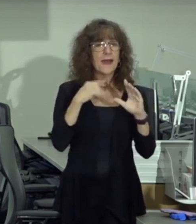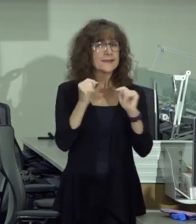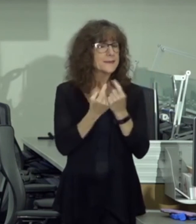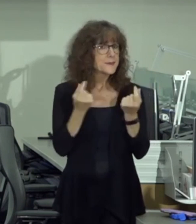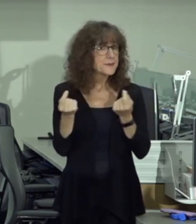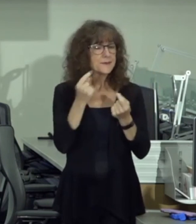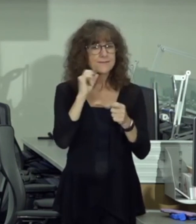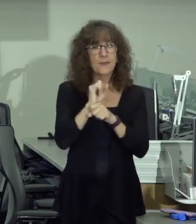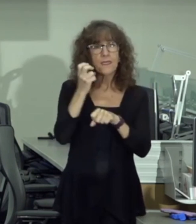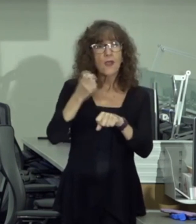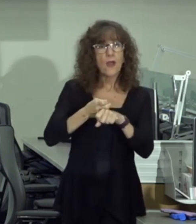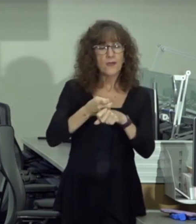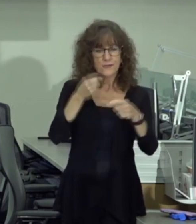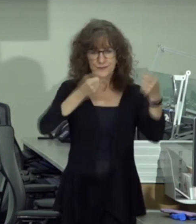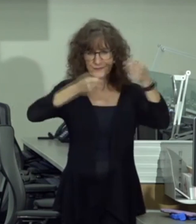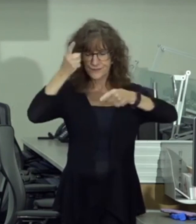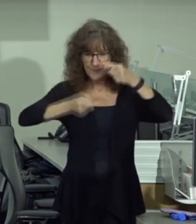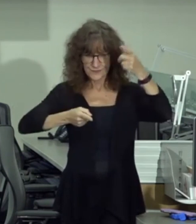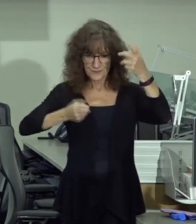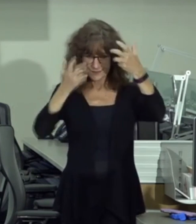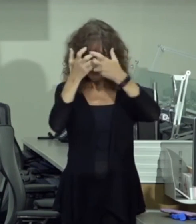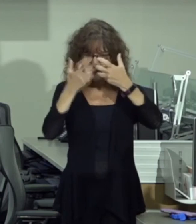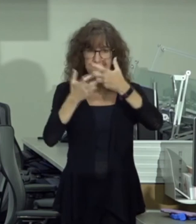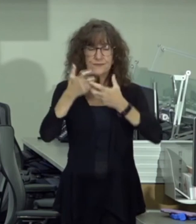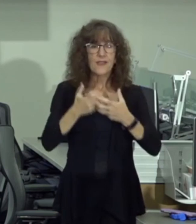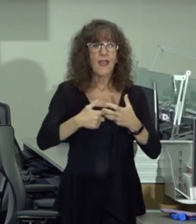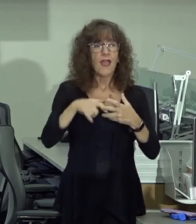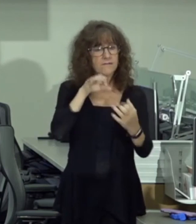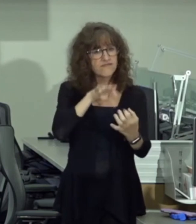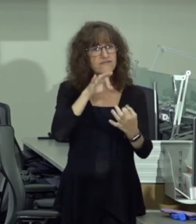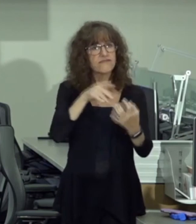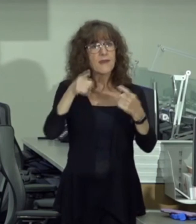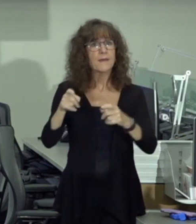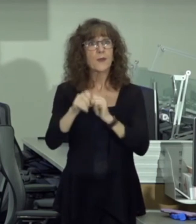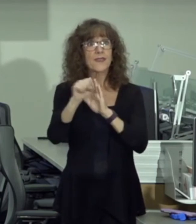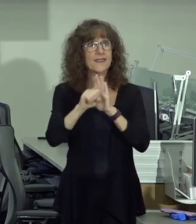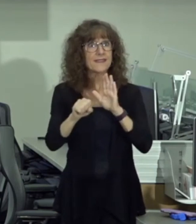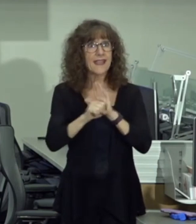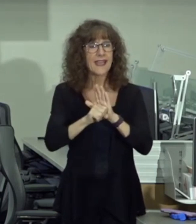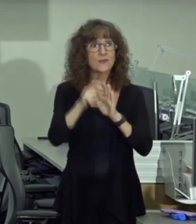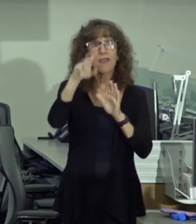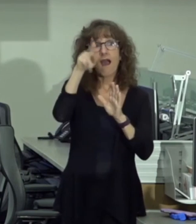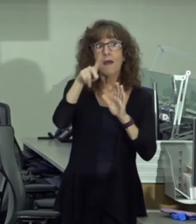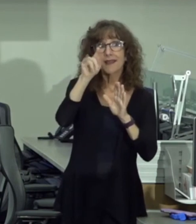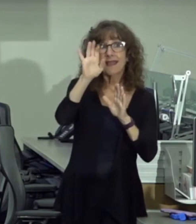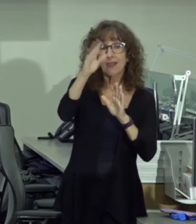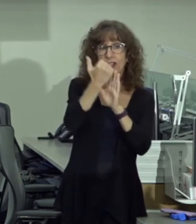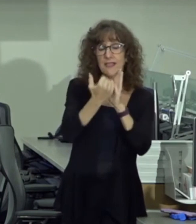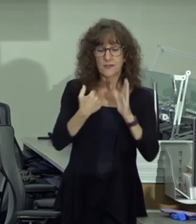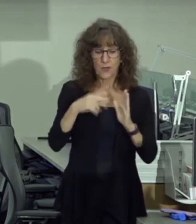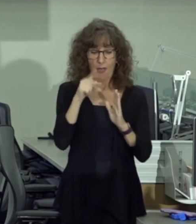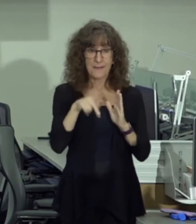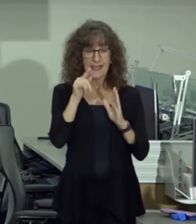work very diligently to reconcile those reports, and we have a constant feedback loop happening with the state, so they update their list, we update our